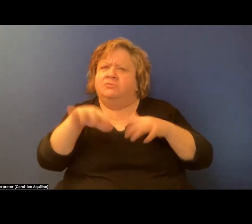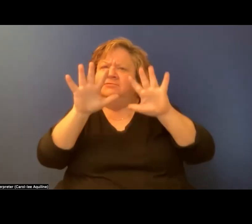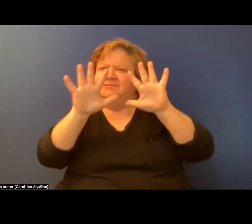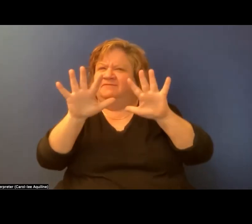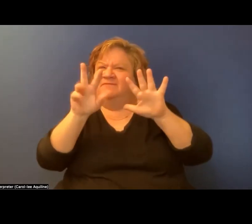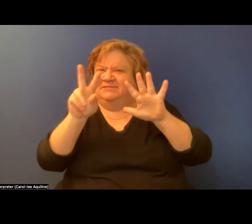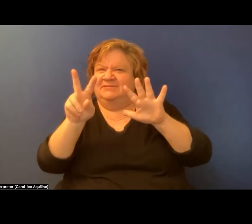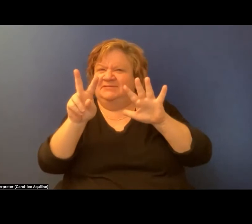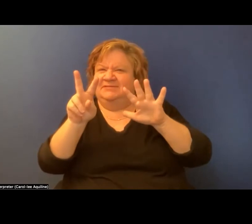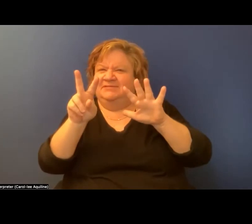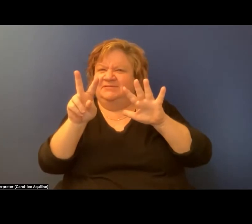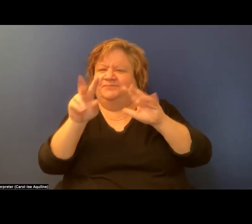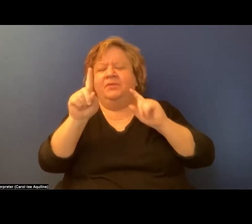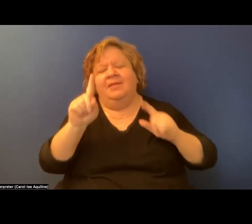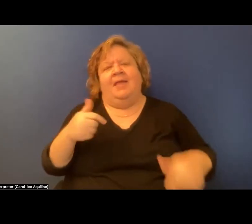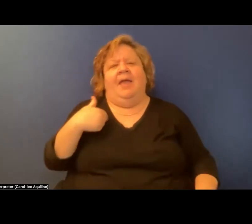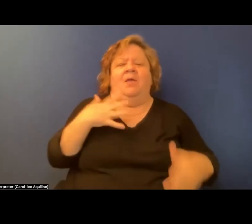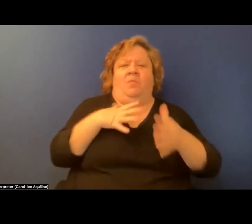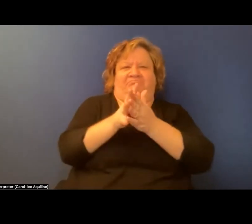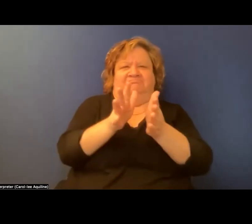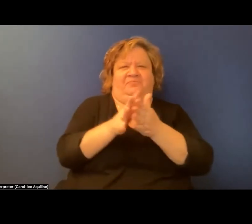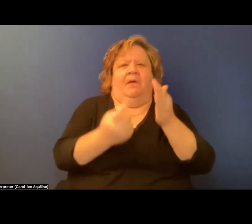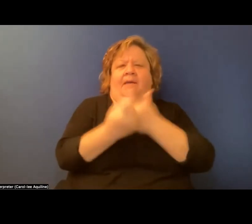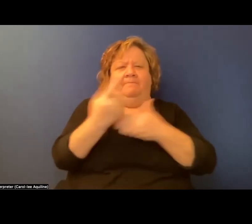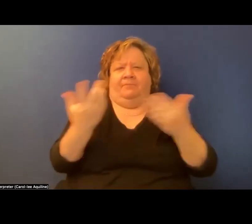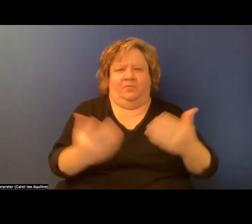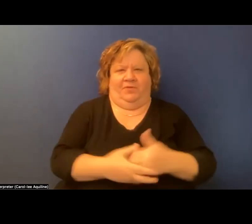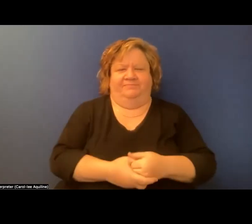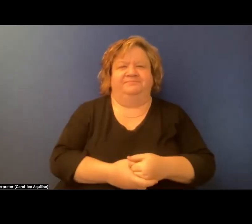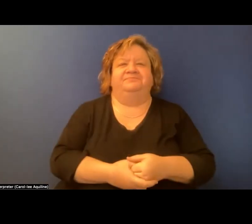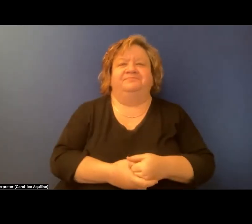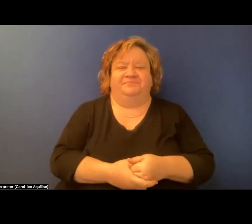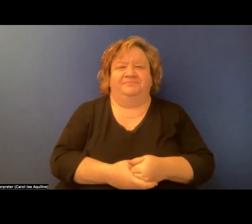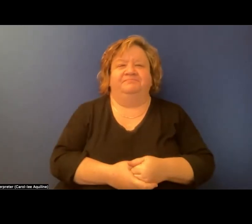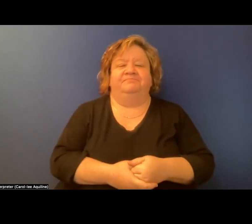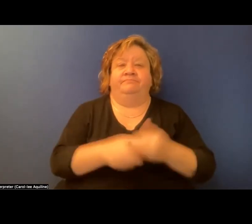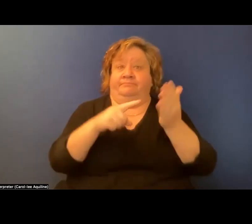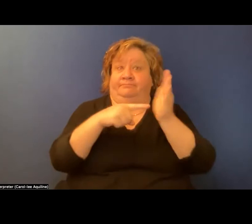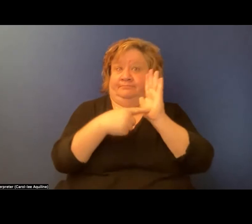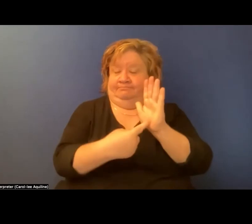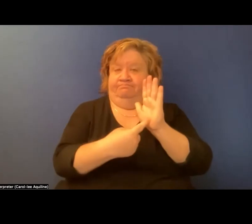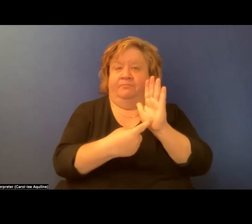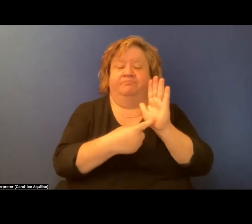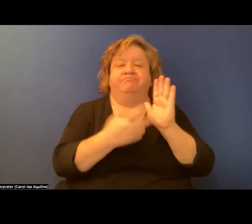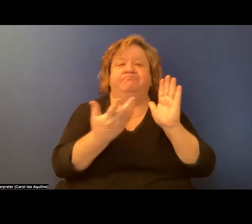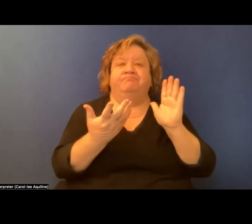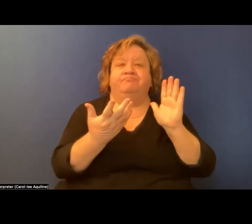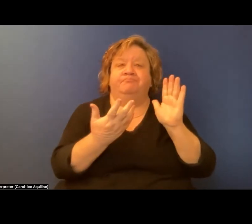benefit of this discussion. For example, Switzerland's decision to phase out nuclear power was taken by a majority female